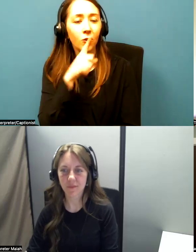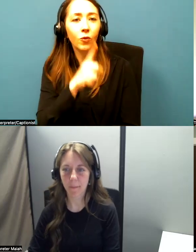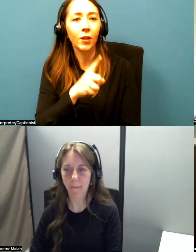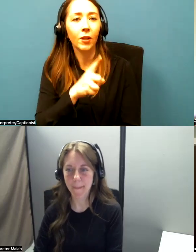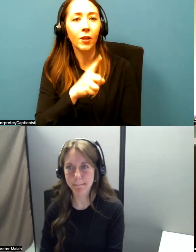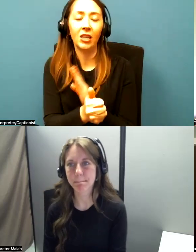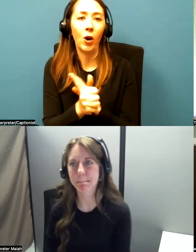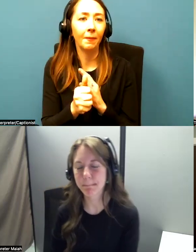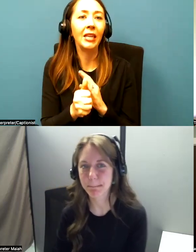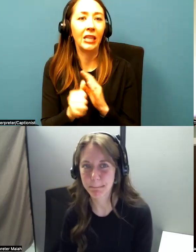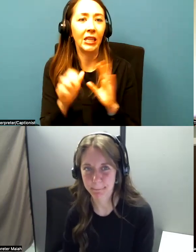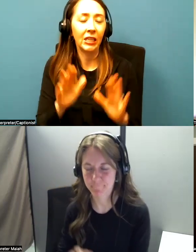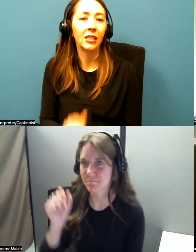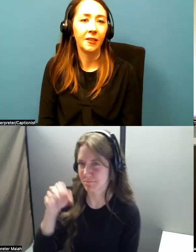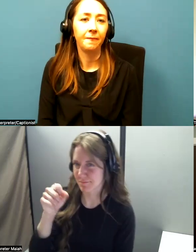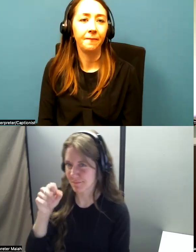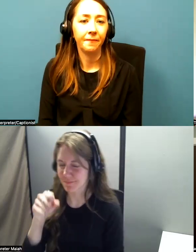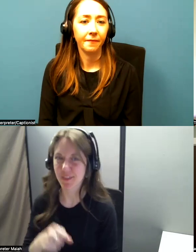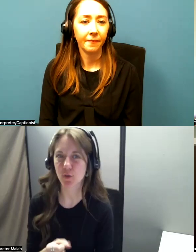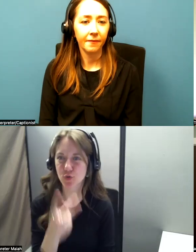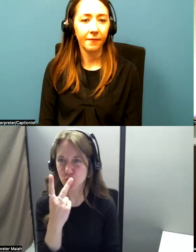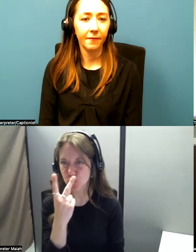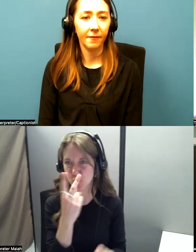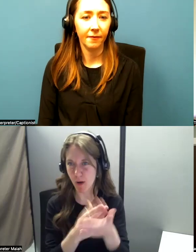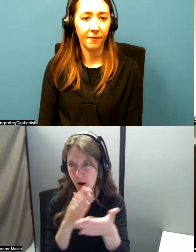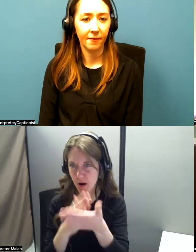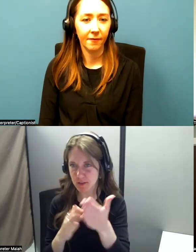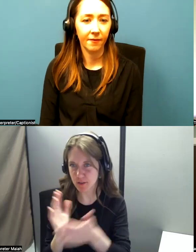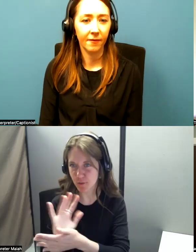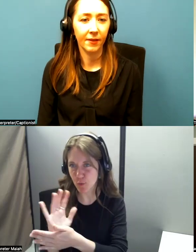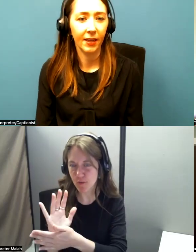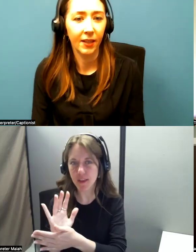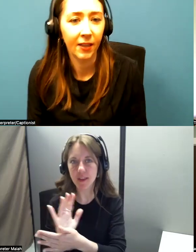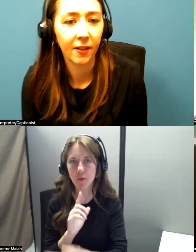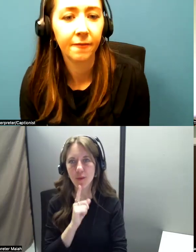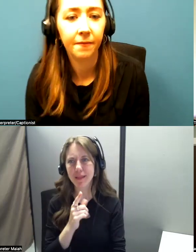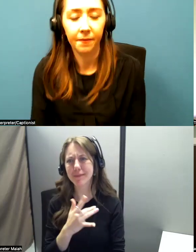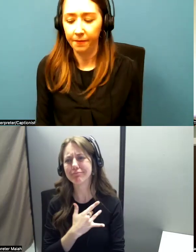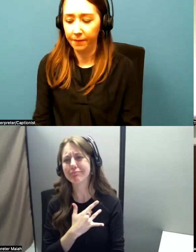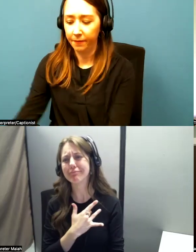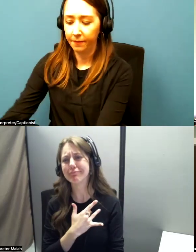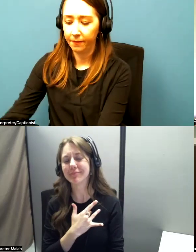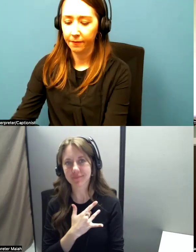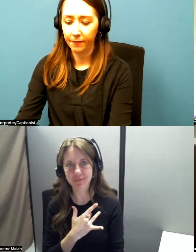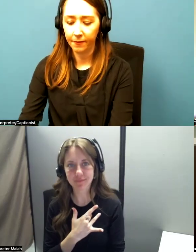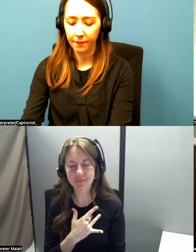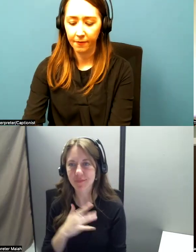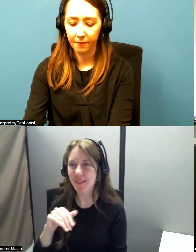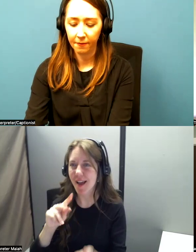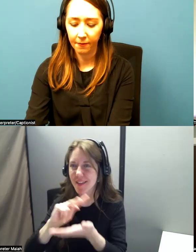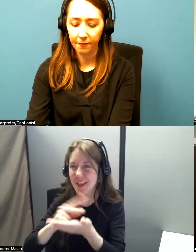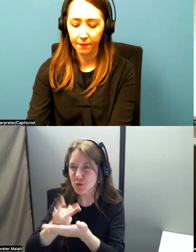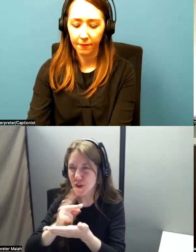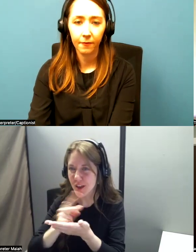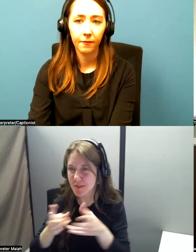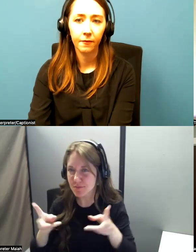talented. Yeah, definitely. There were two parts in that movie that really like the kitchen part when you were